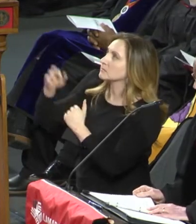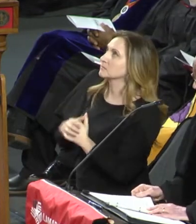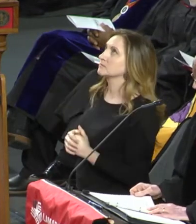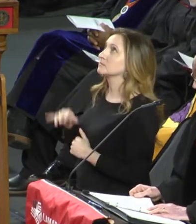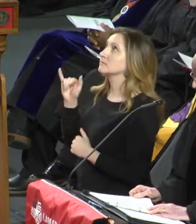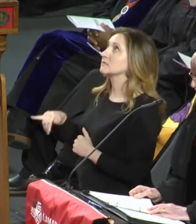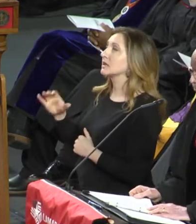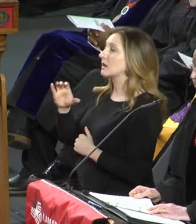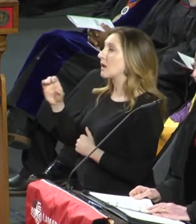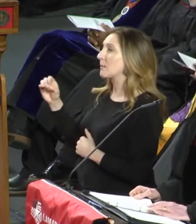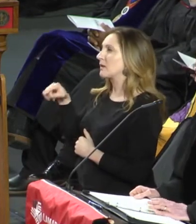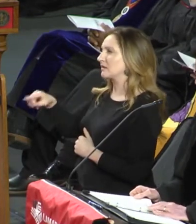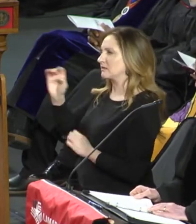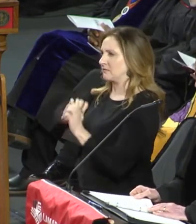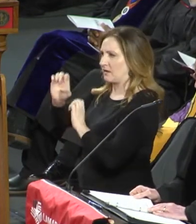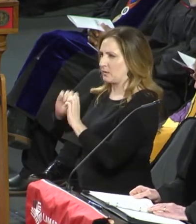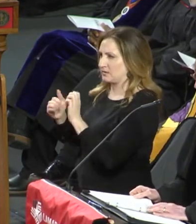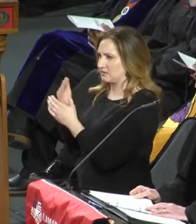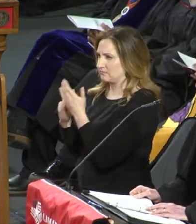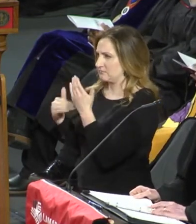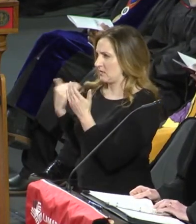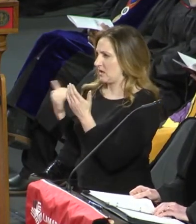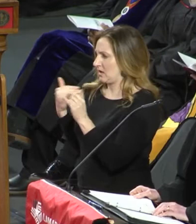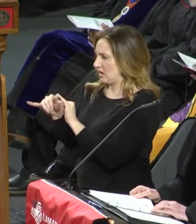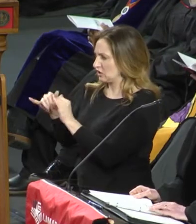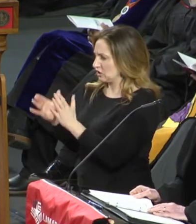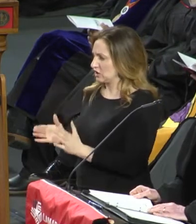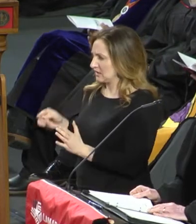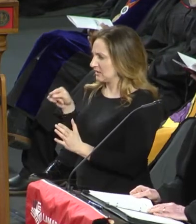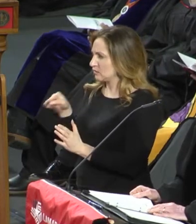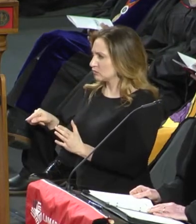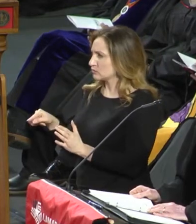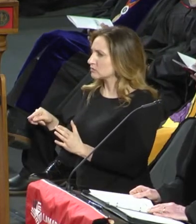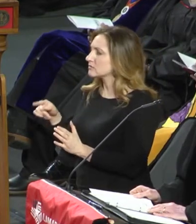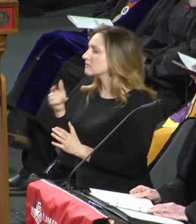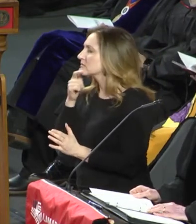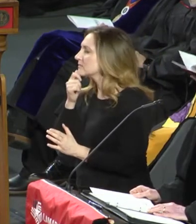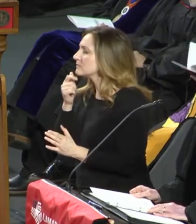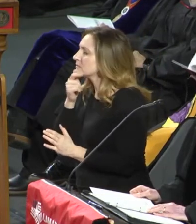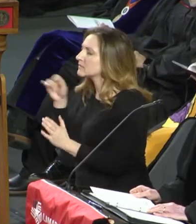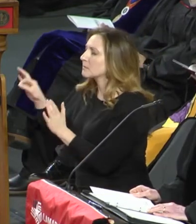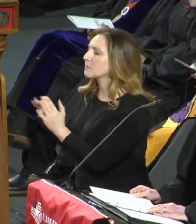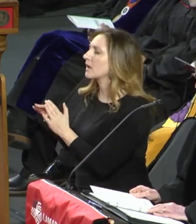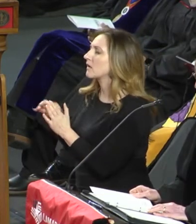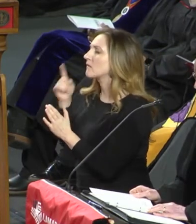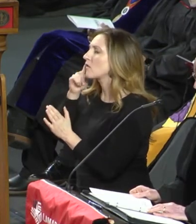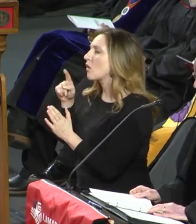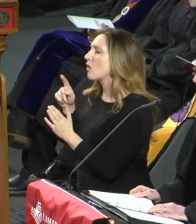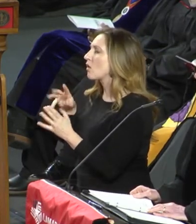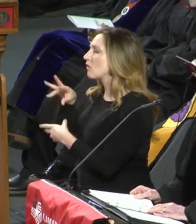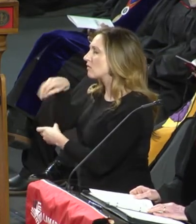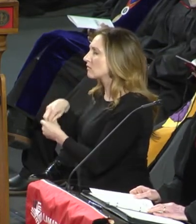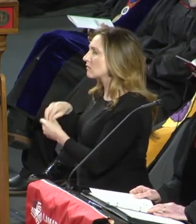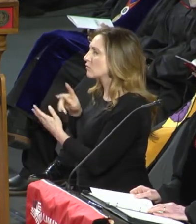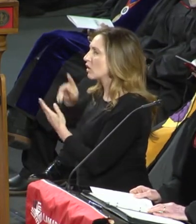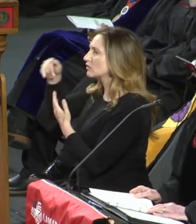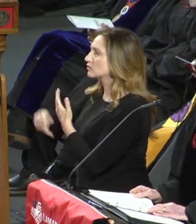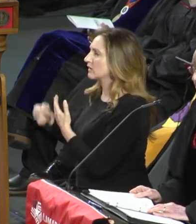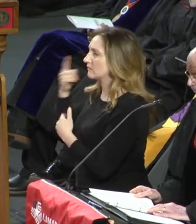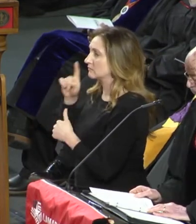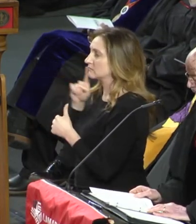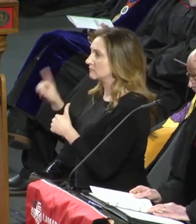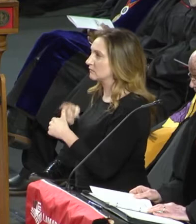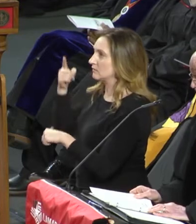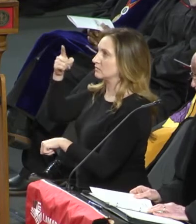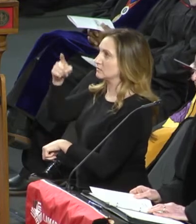was evaluating a group of young engineers from which they would select an integration project engineer for the first ever